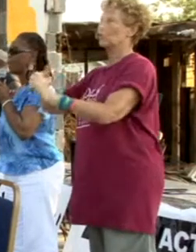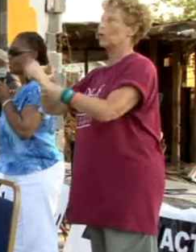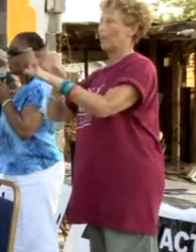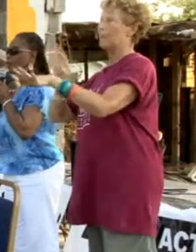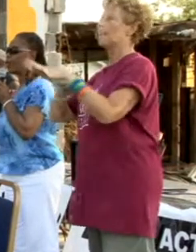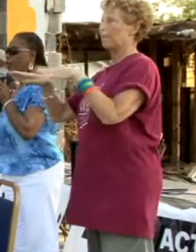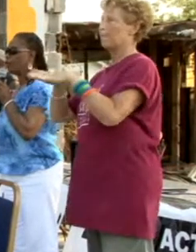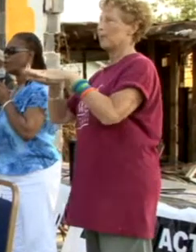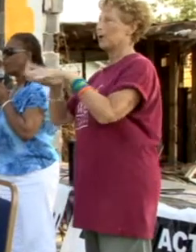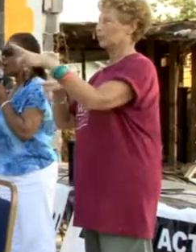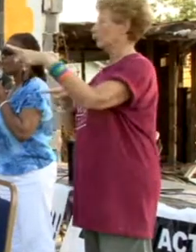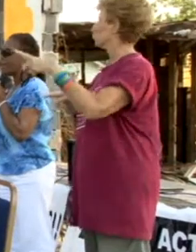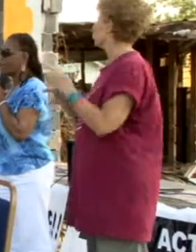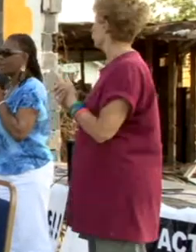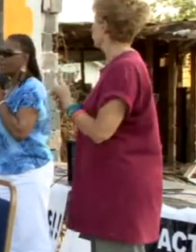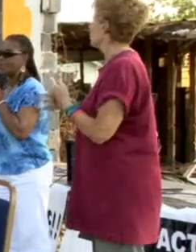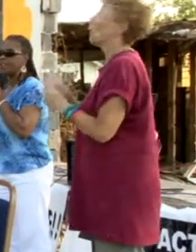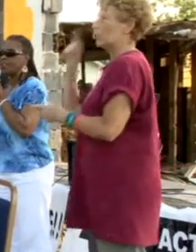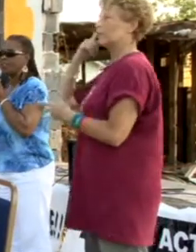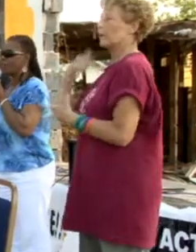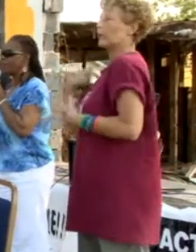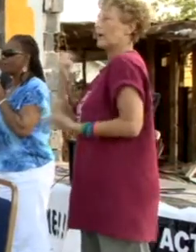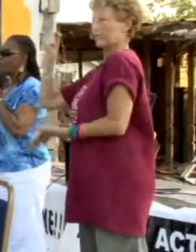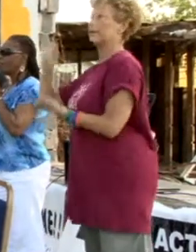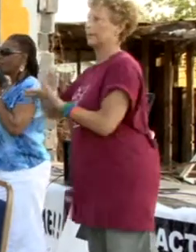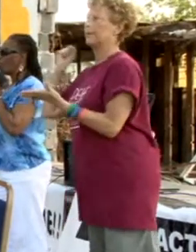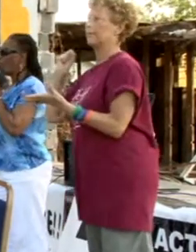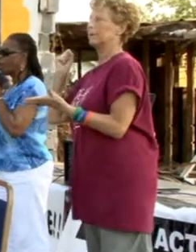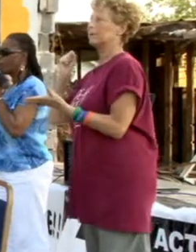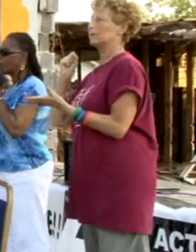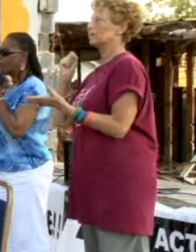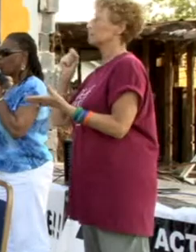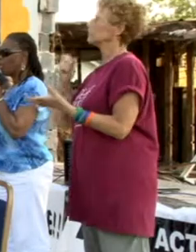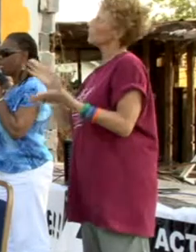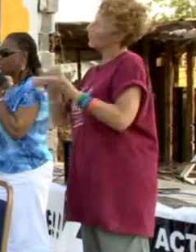enough 2 buses. And we think we have that commitment. So again,